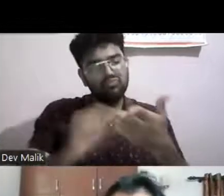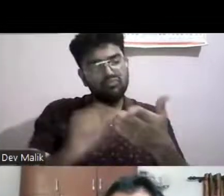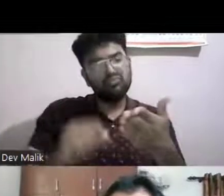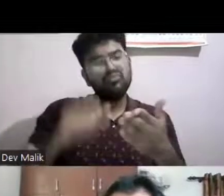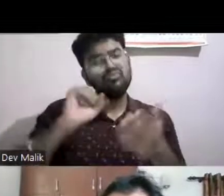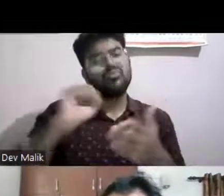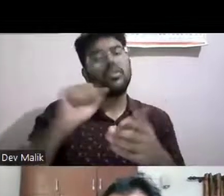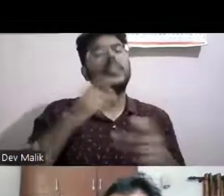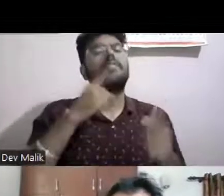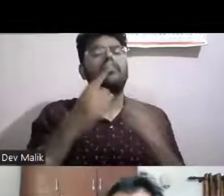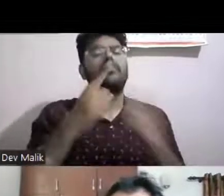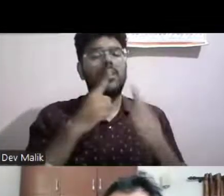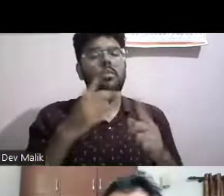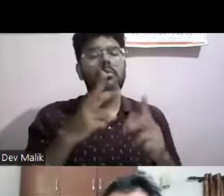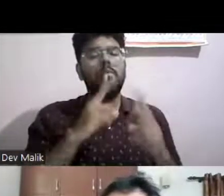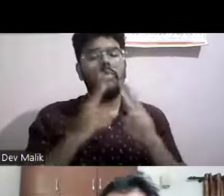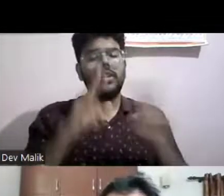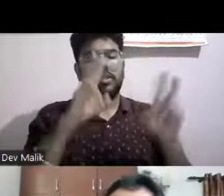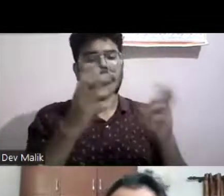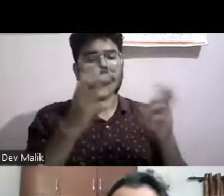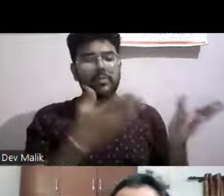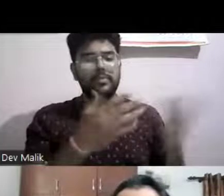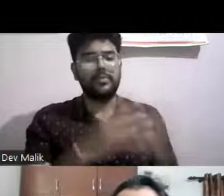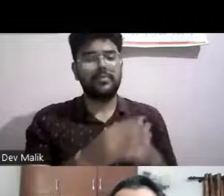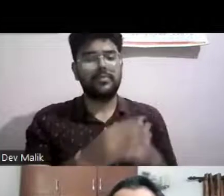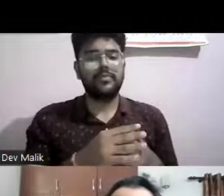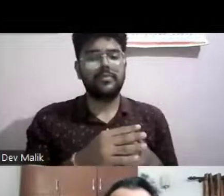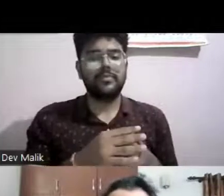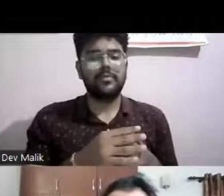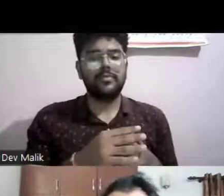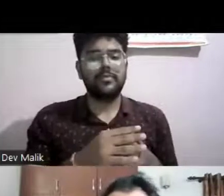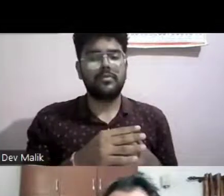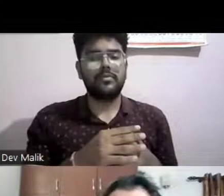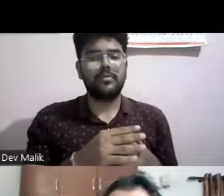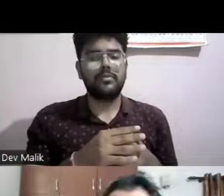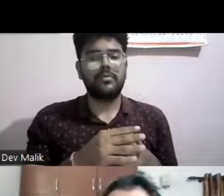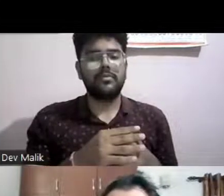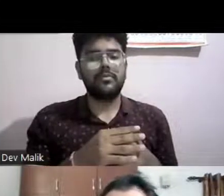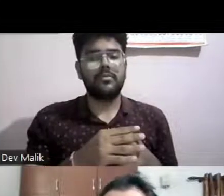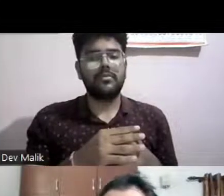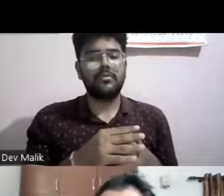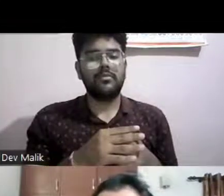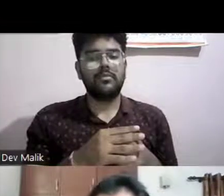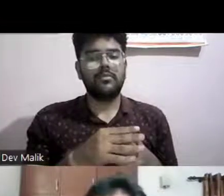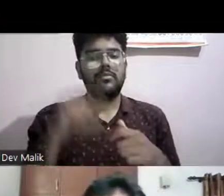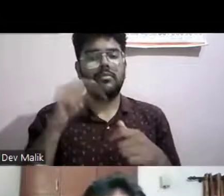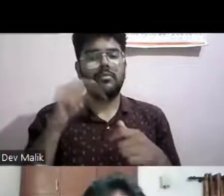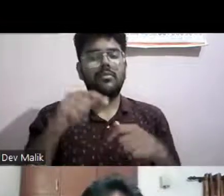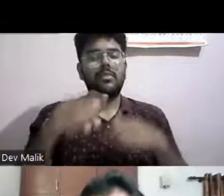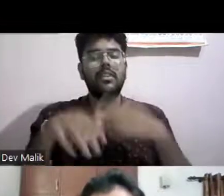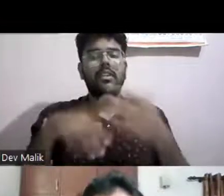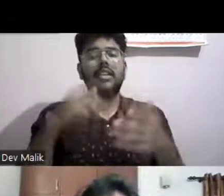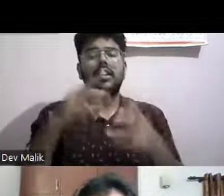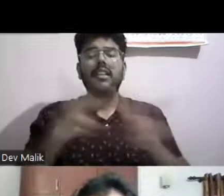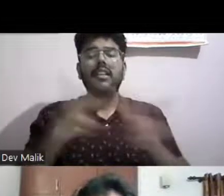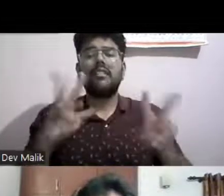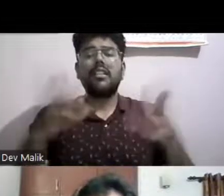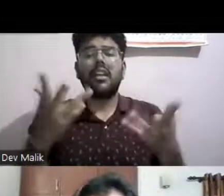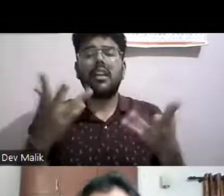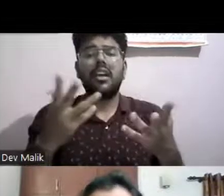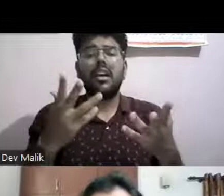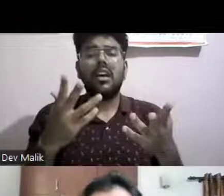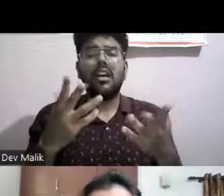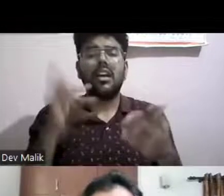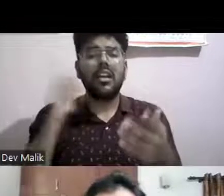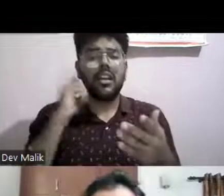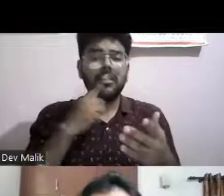she talks about how the deaf ways would be so different from the non-deaf ways.